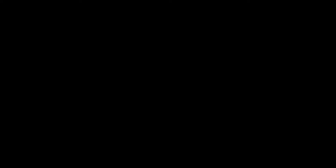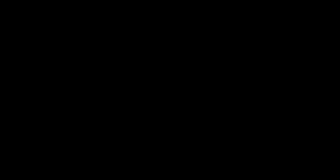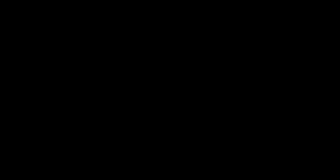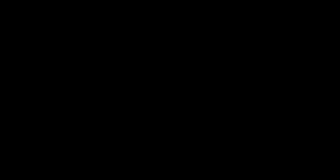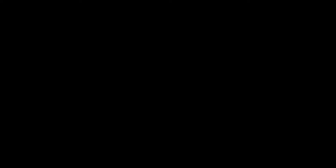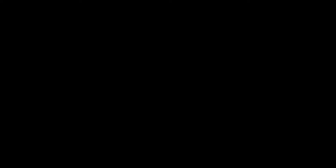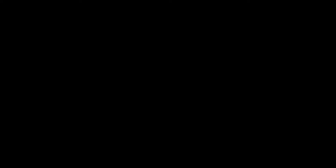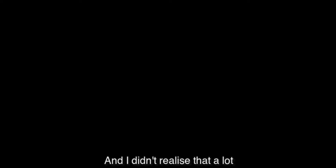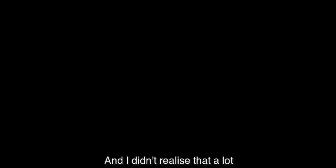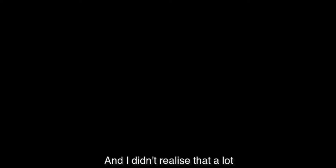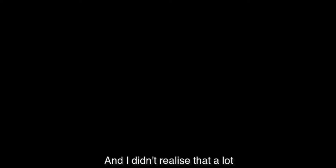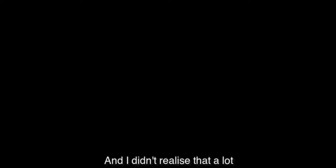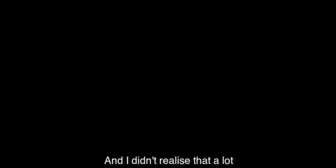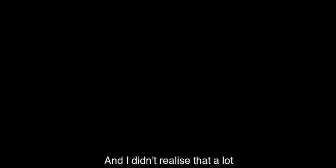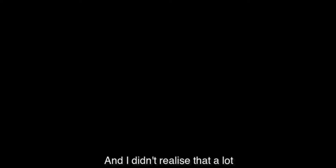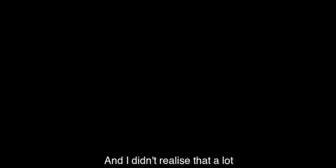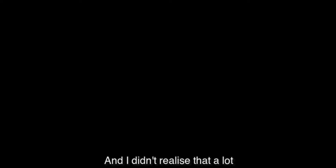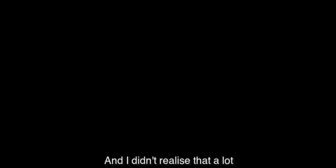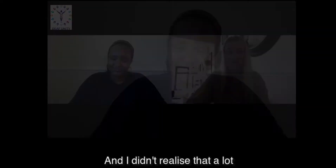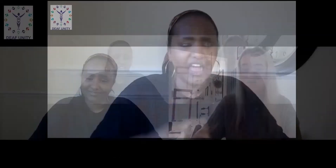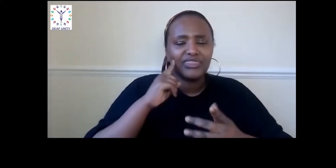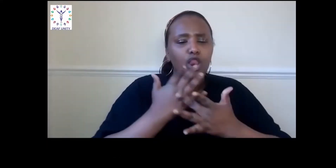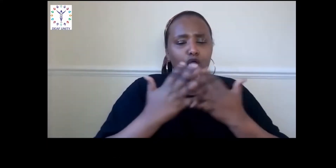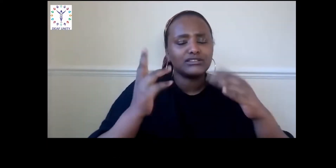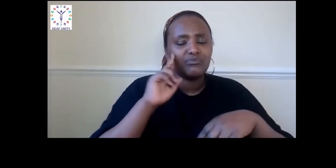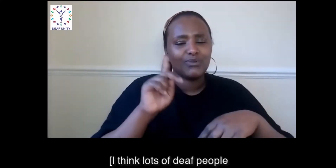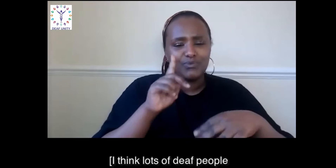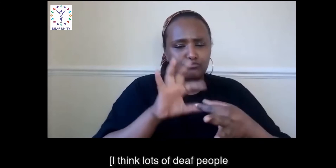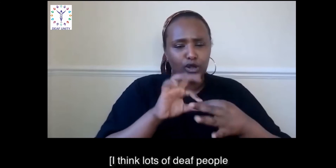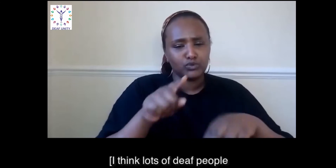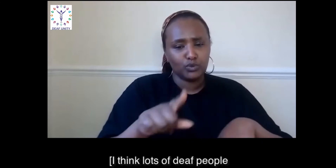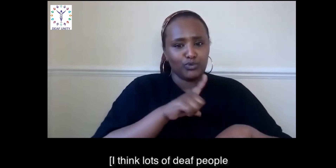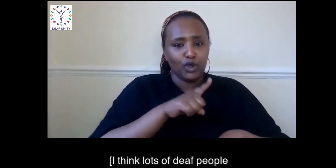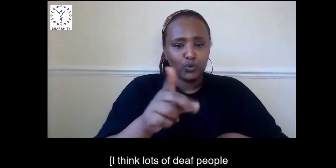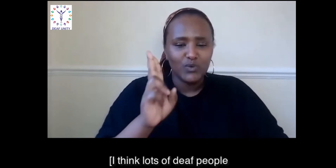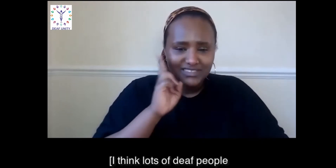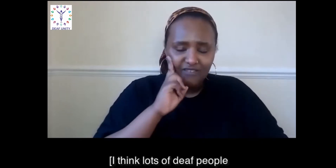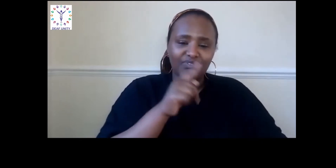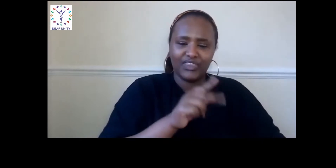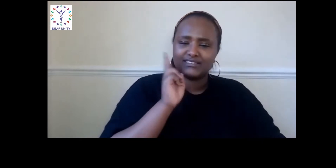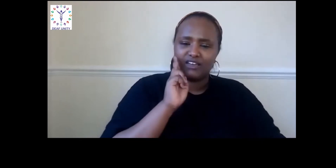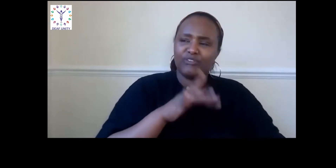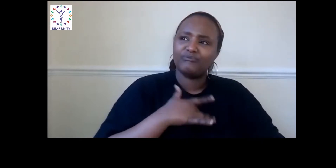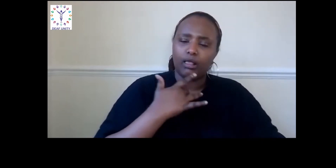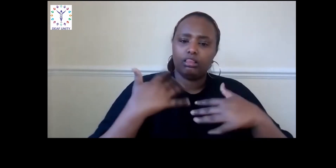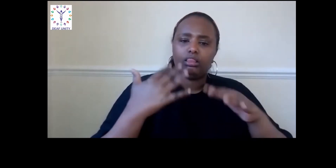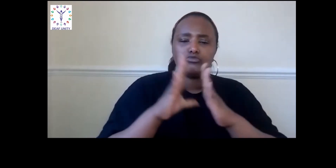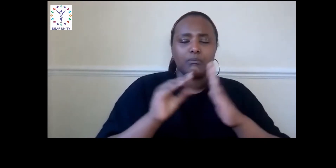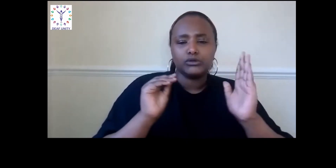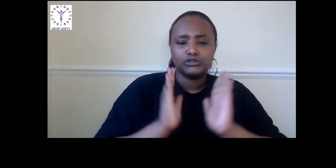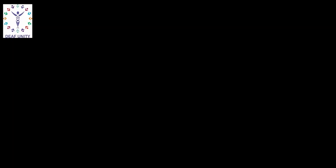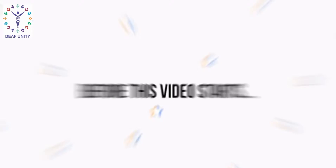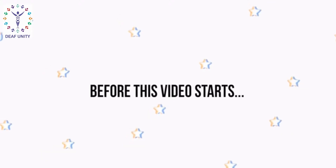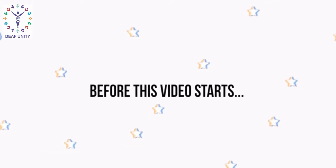be ashamed of, and I didn't realise that a lot of deaf people felt that way. I think lots of deaf people relate to you because you're deaf and they're deaf, so you're a role model for them.